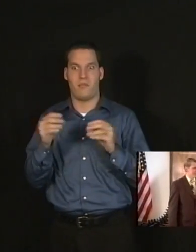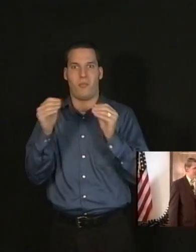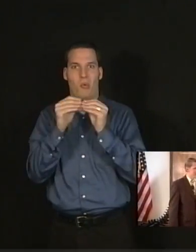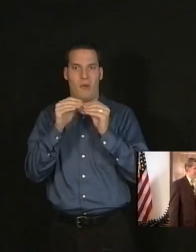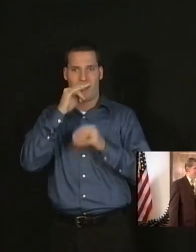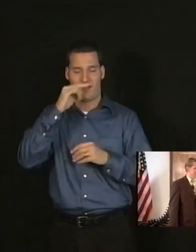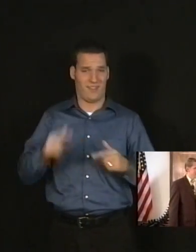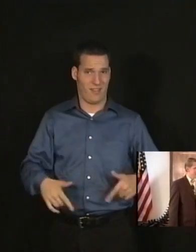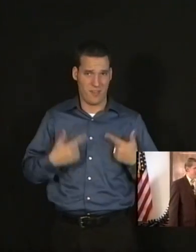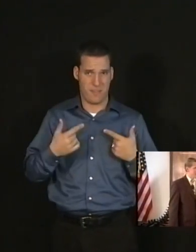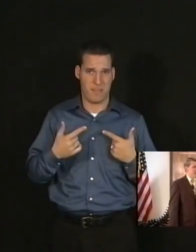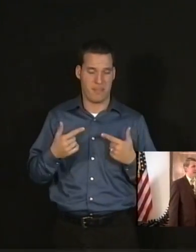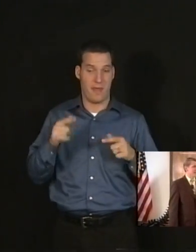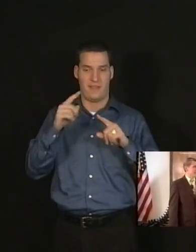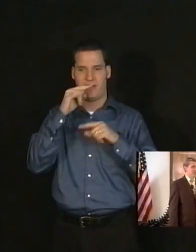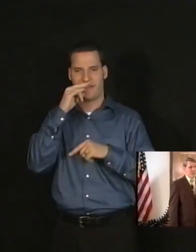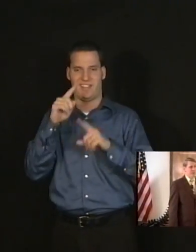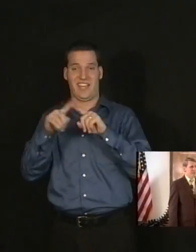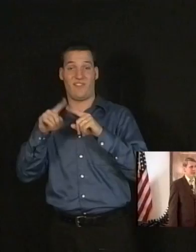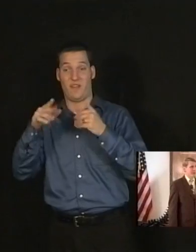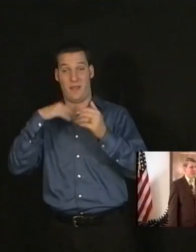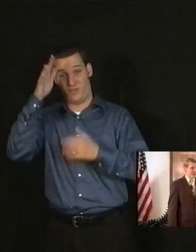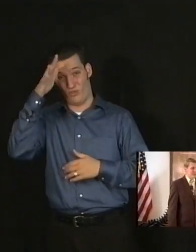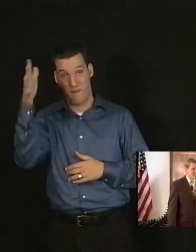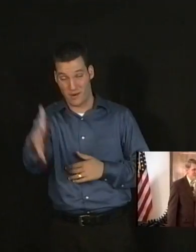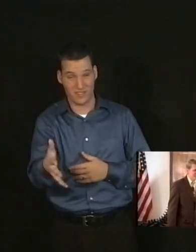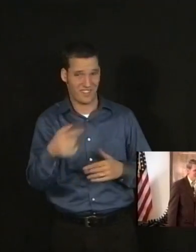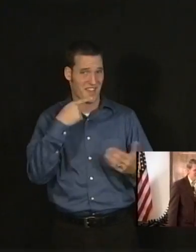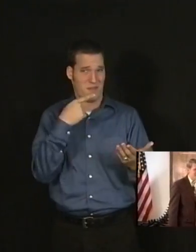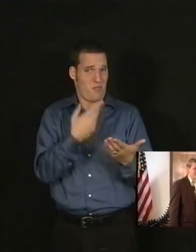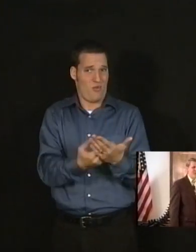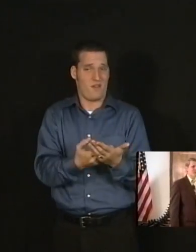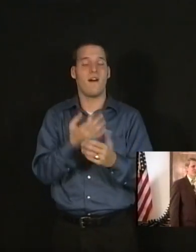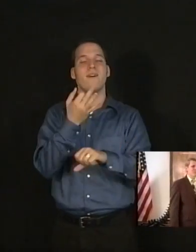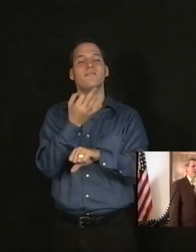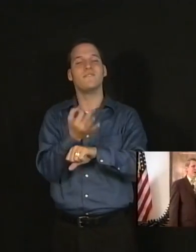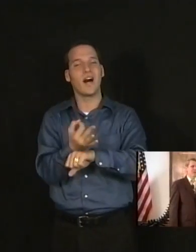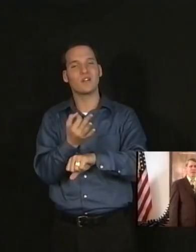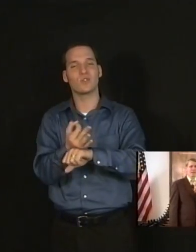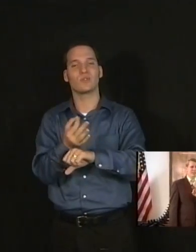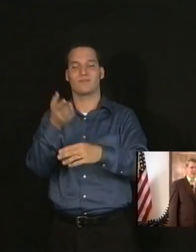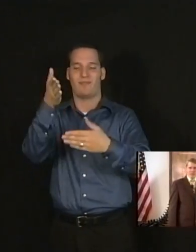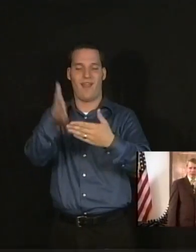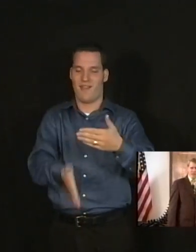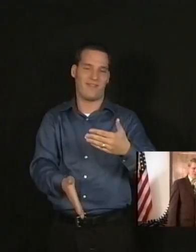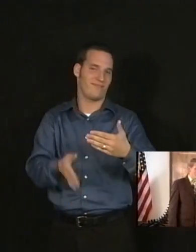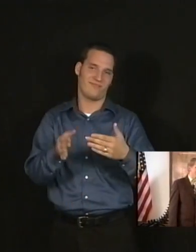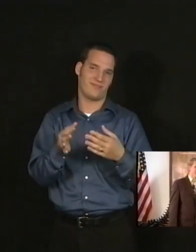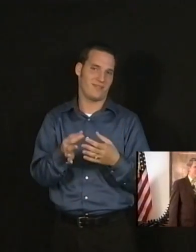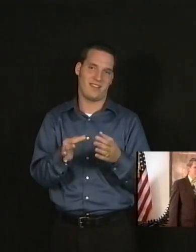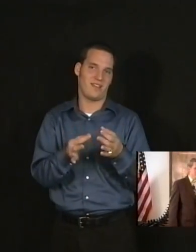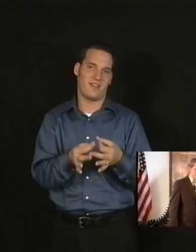that lived, and certainly not kids that were different than the grandparents. Fossils